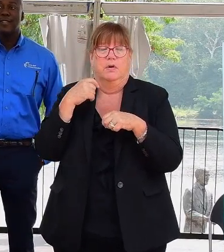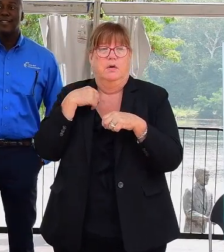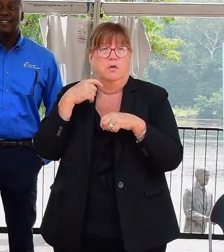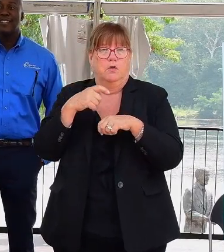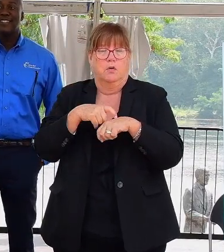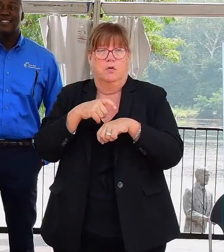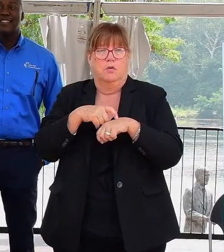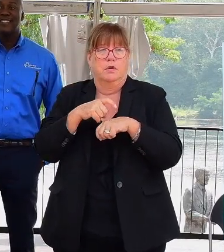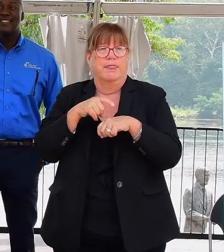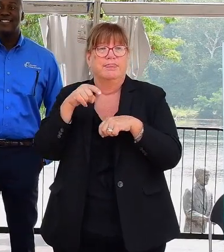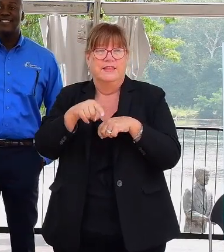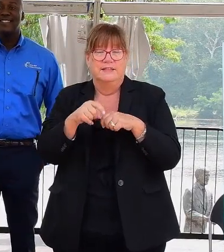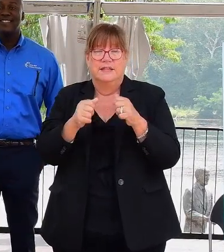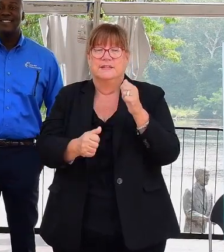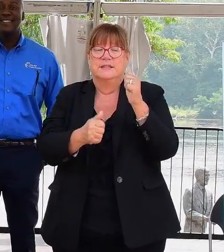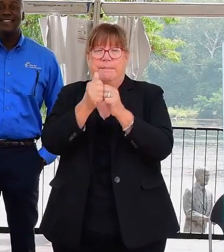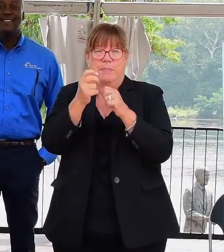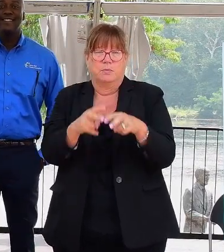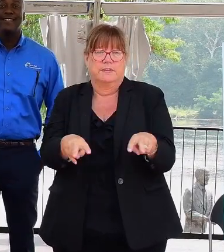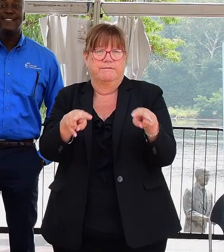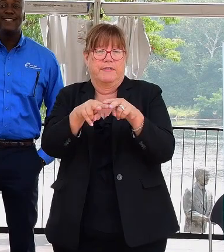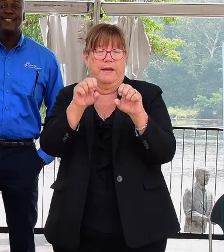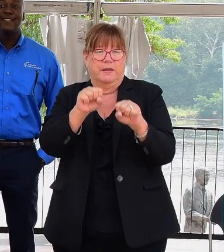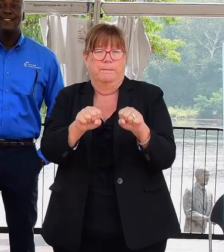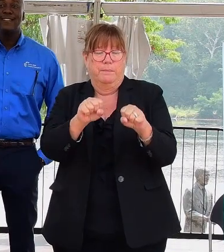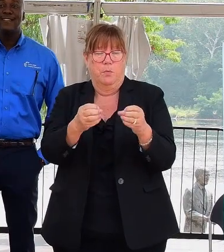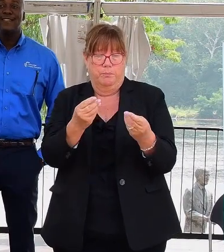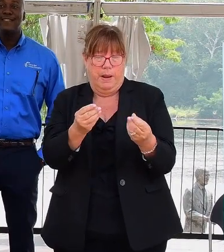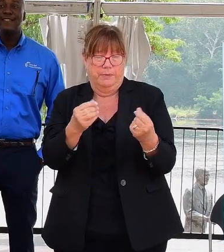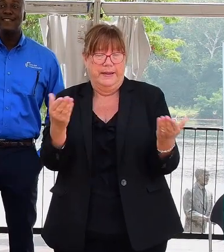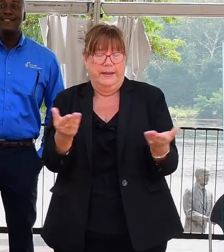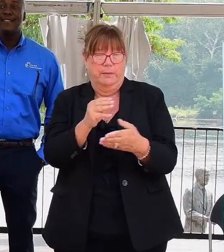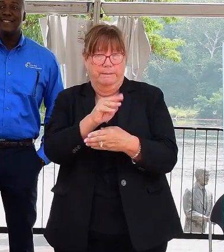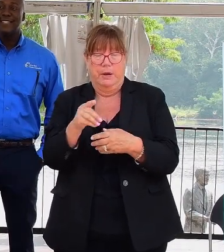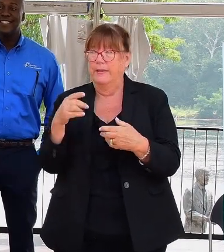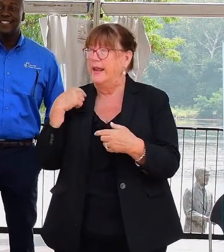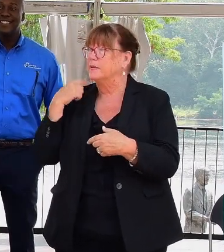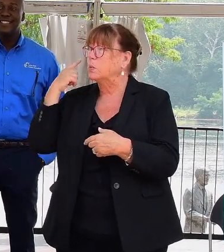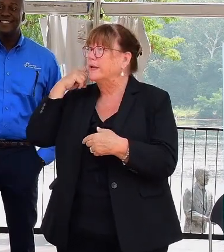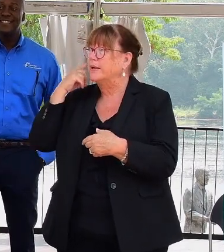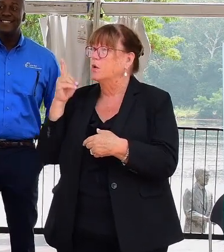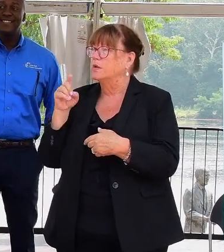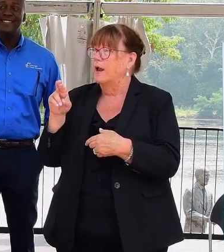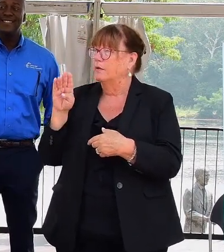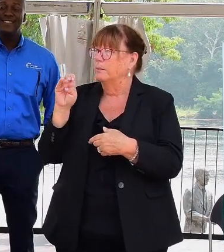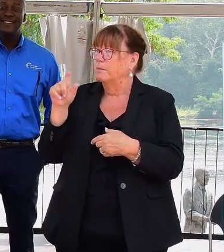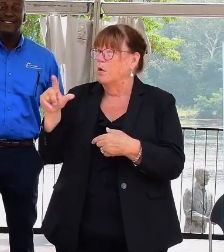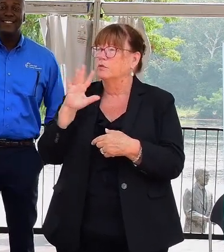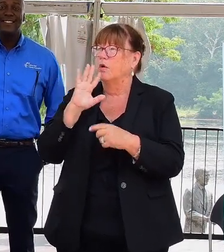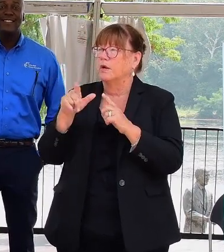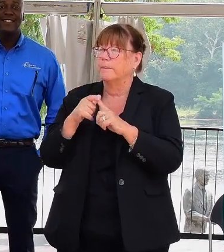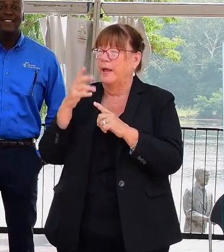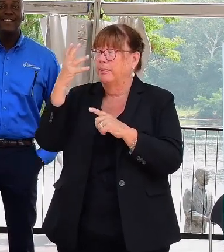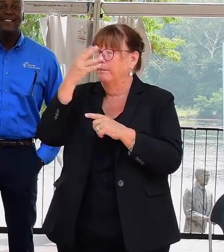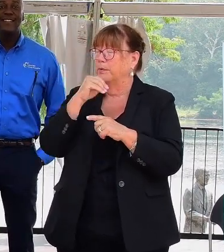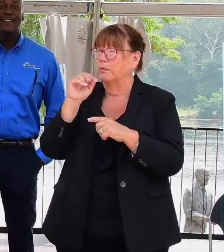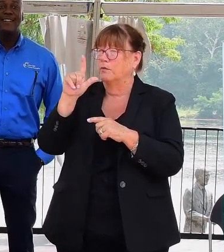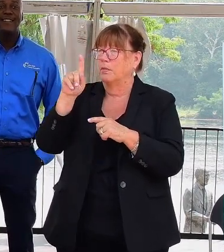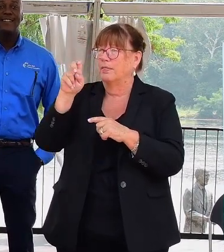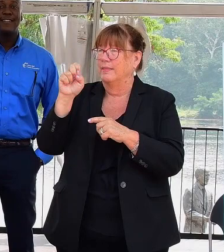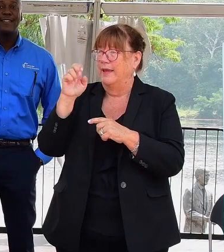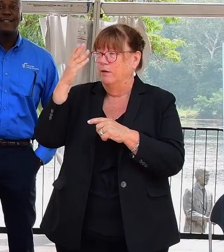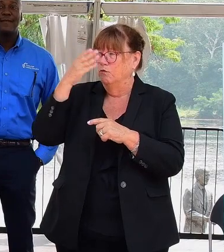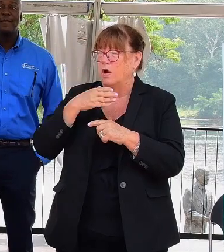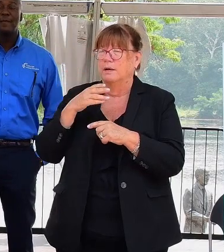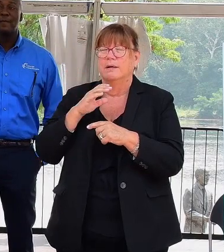valuable piece of property in Maryland, and secondly, to hear Dr. Ball talk about the beautiful lakefront. Columbia